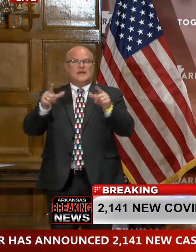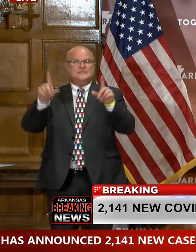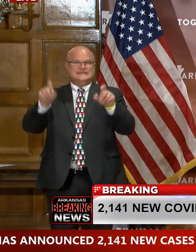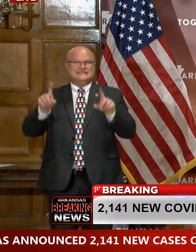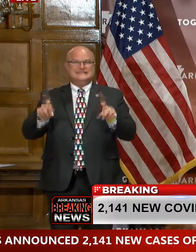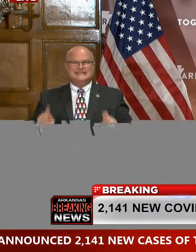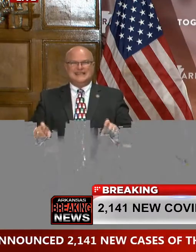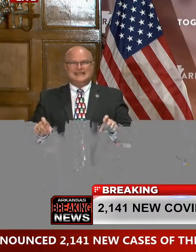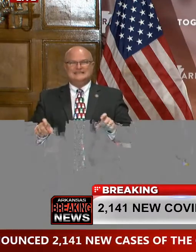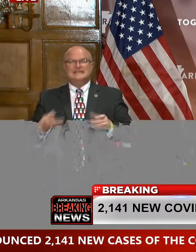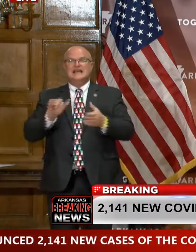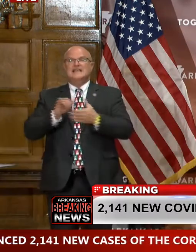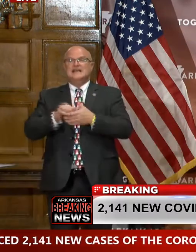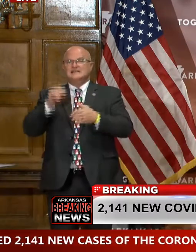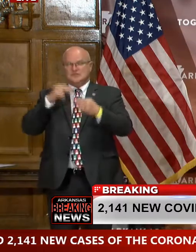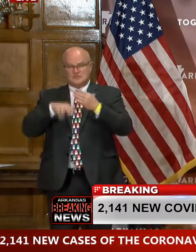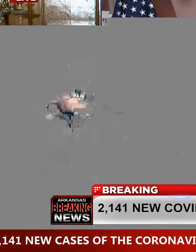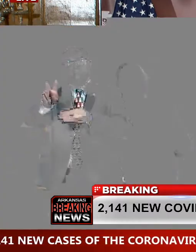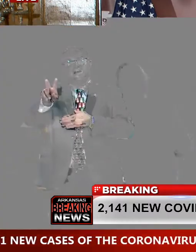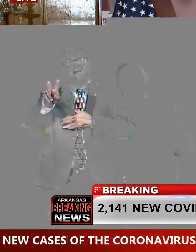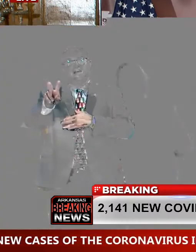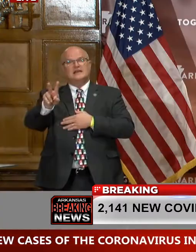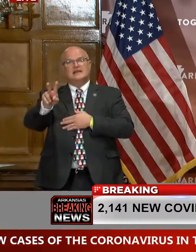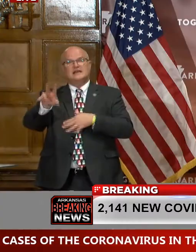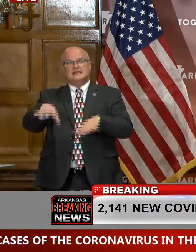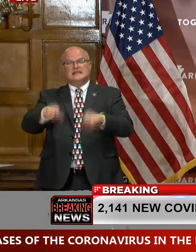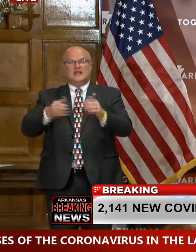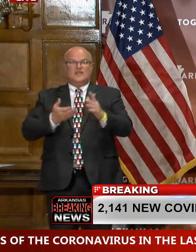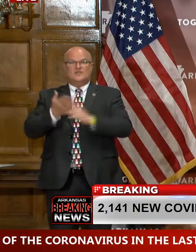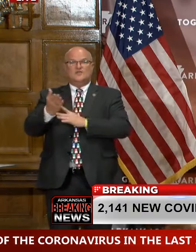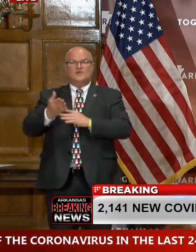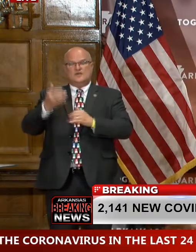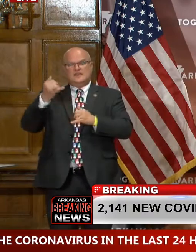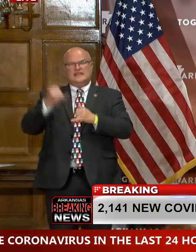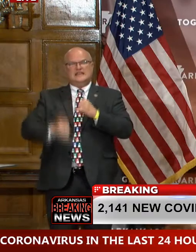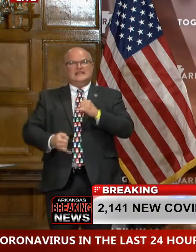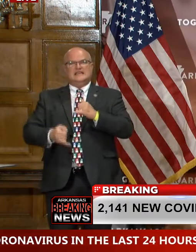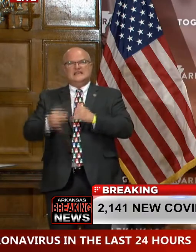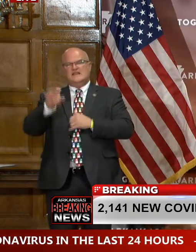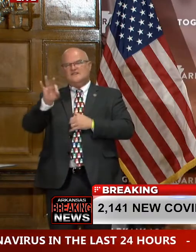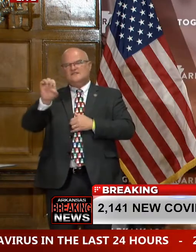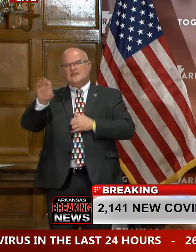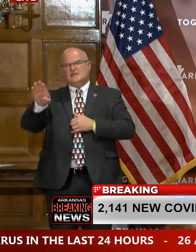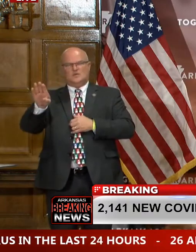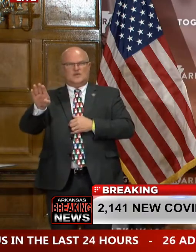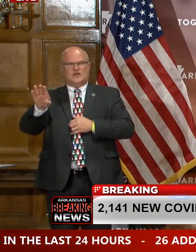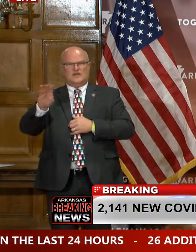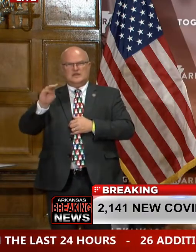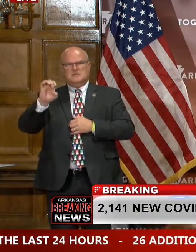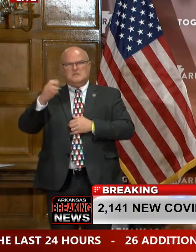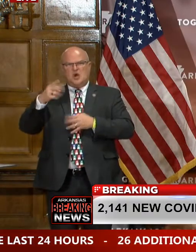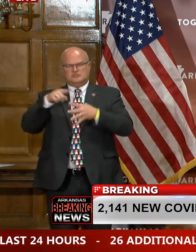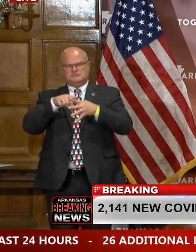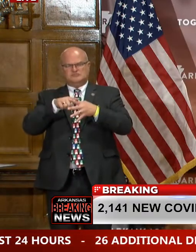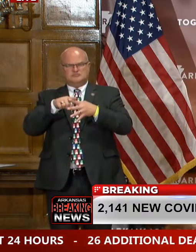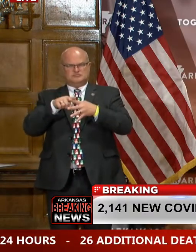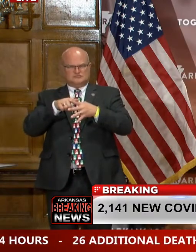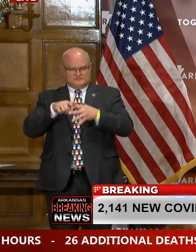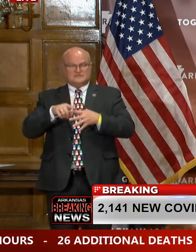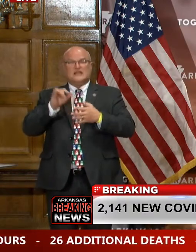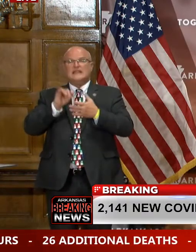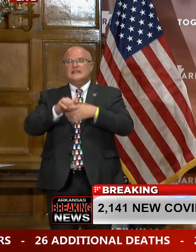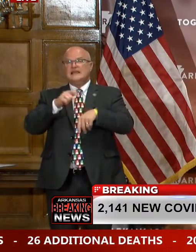tests, which are projected to take us through the latter part of February, 1st of March. That time